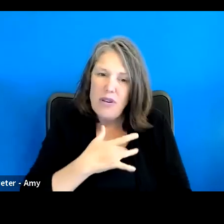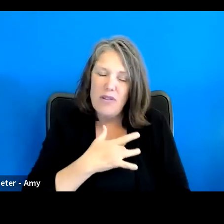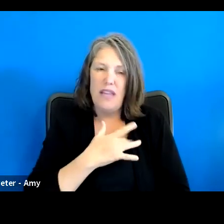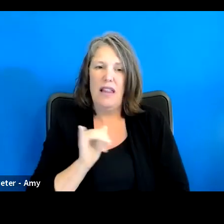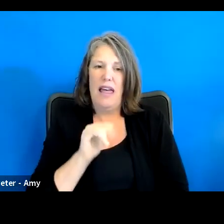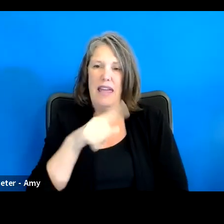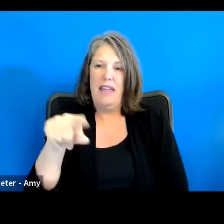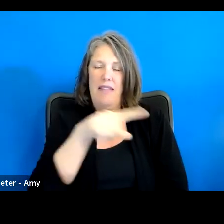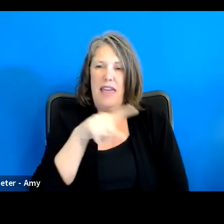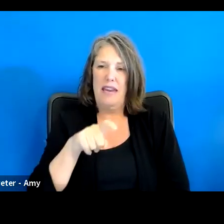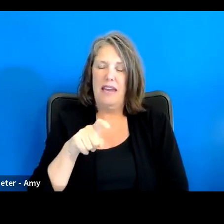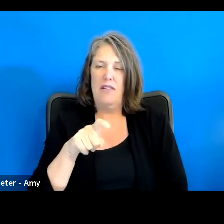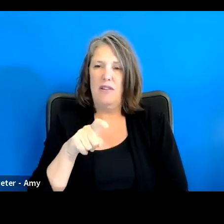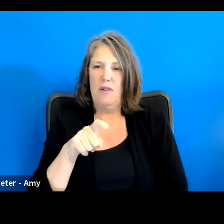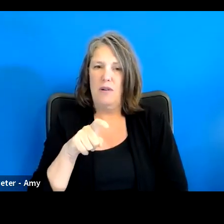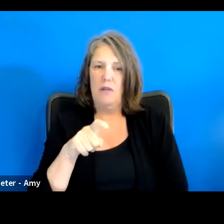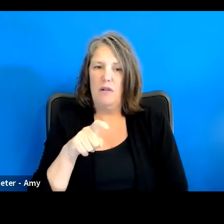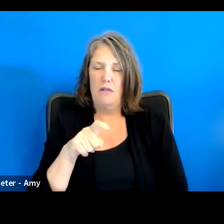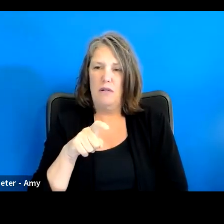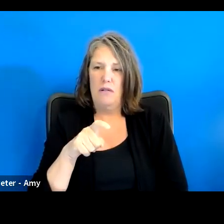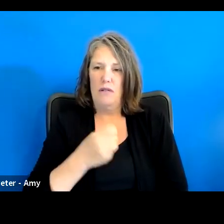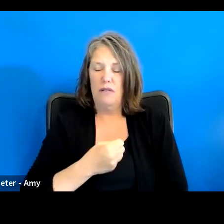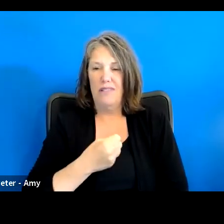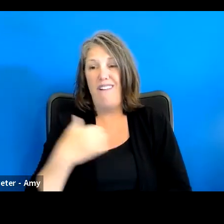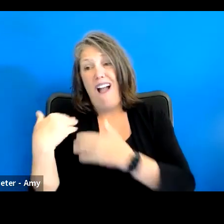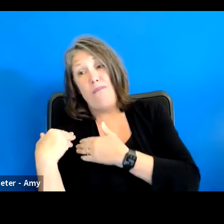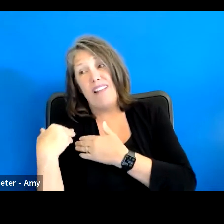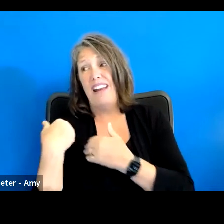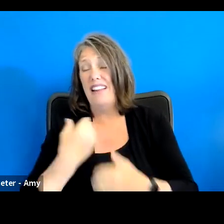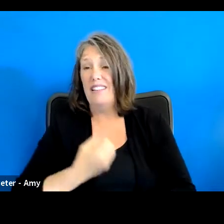like they need to they're obligated